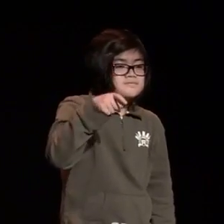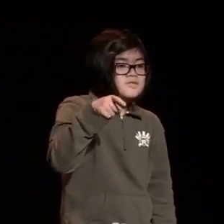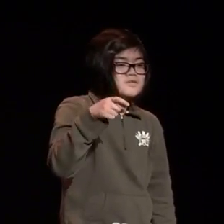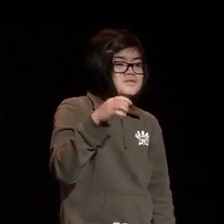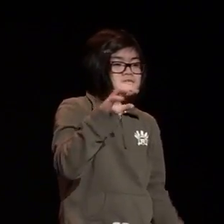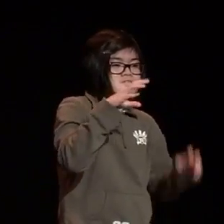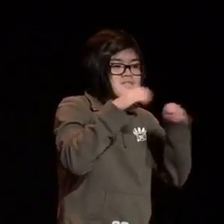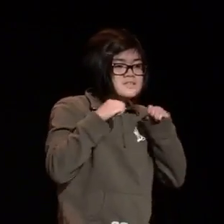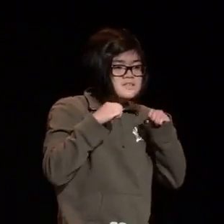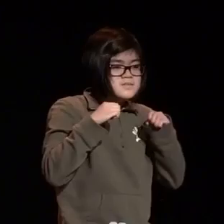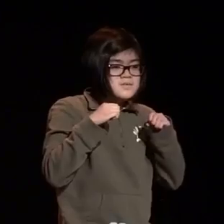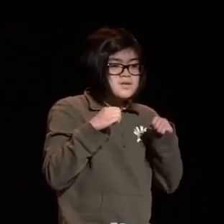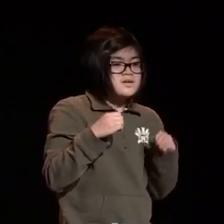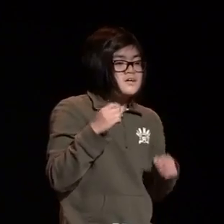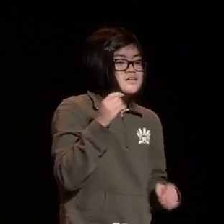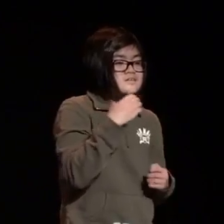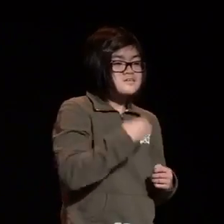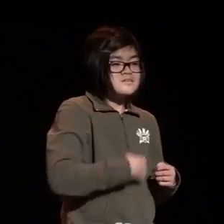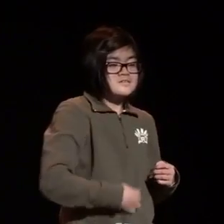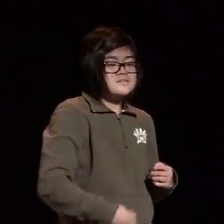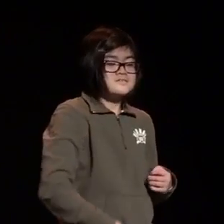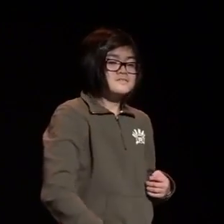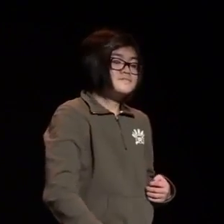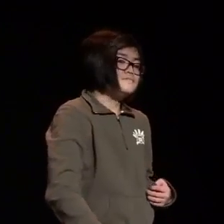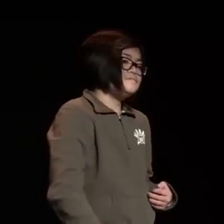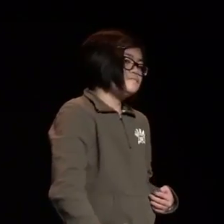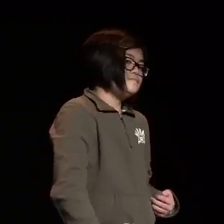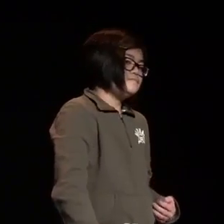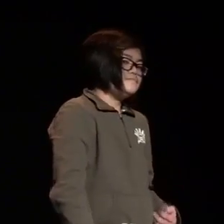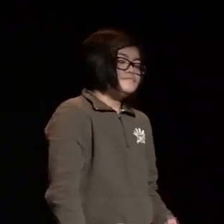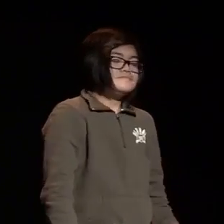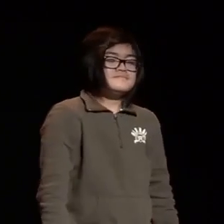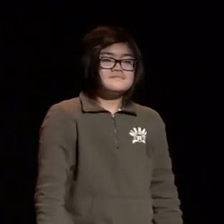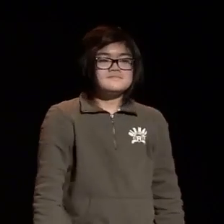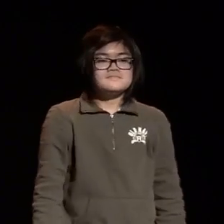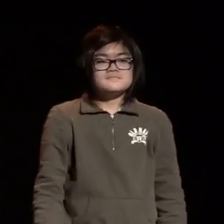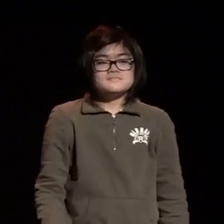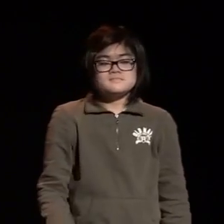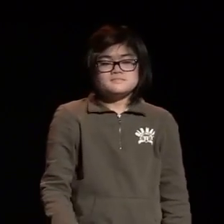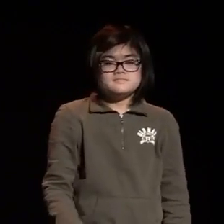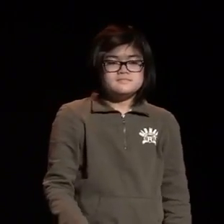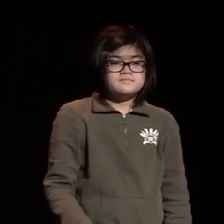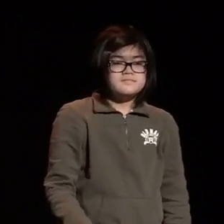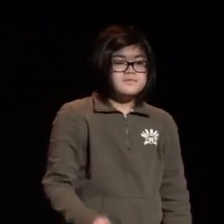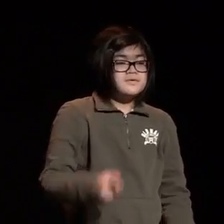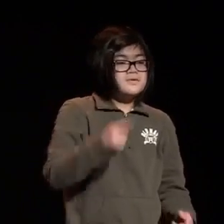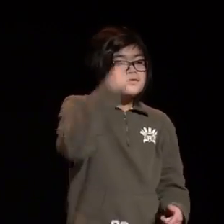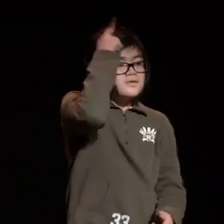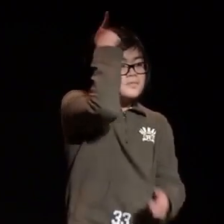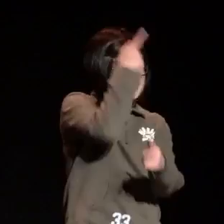Sonny's going to do sorry.